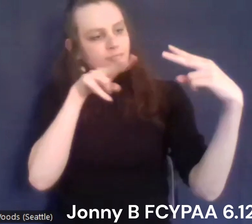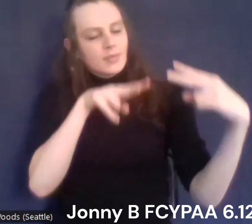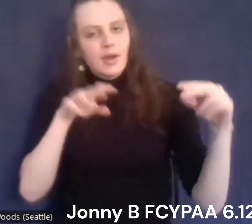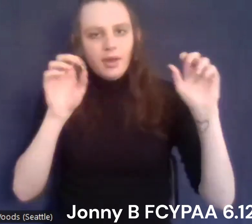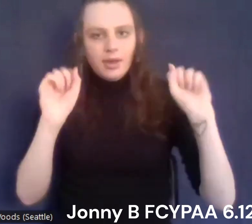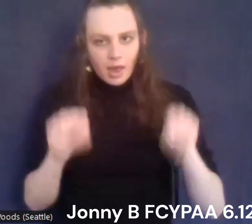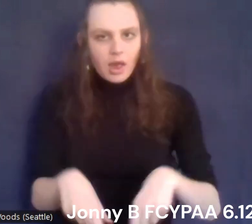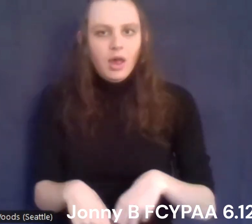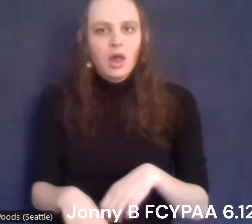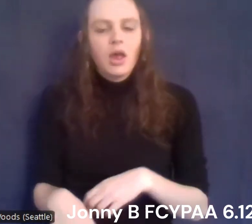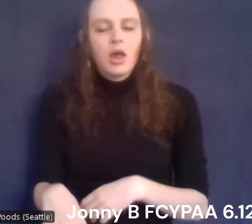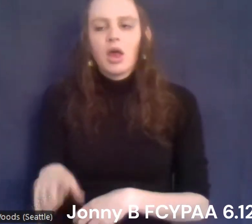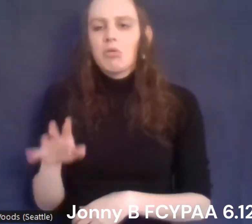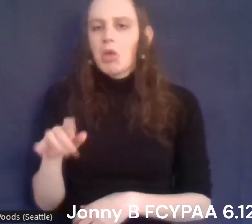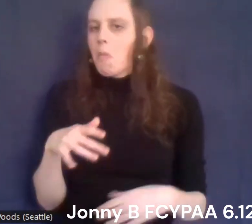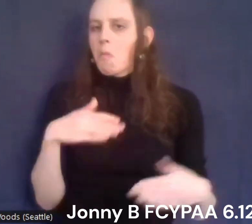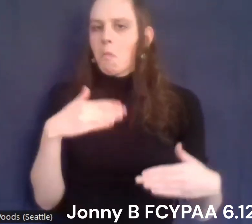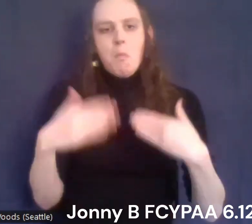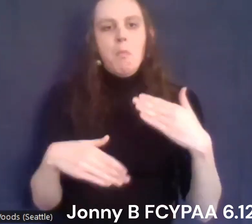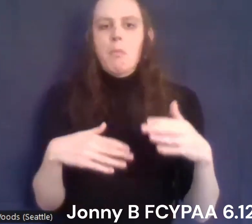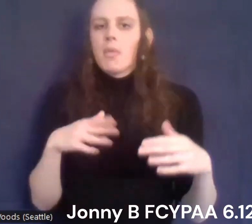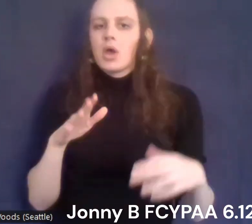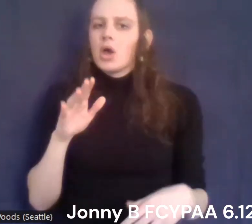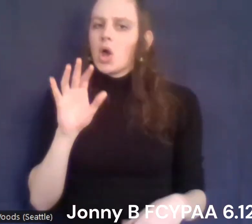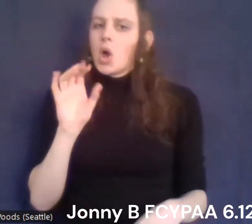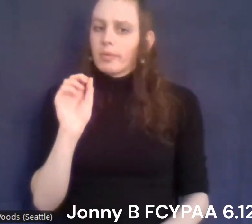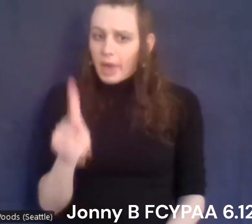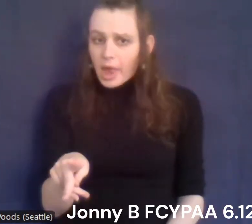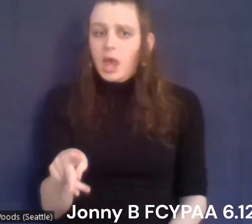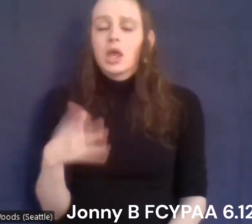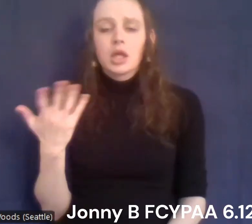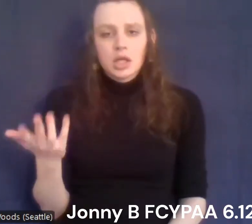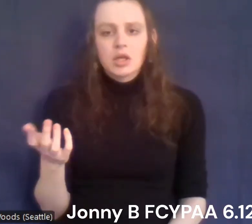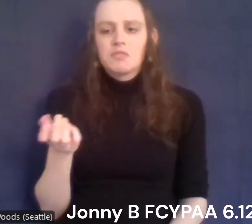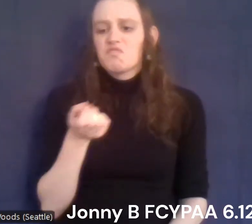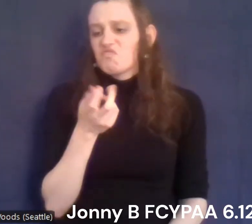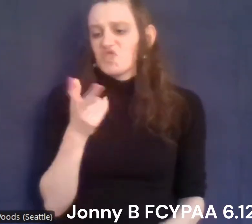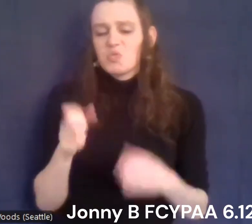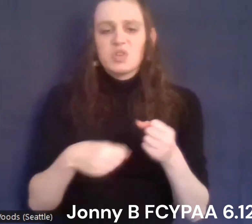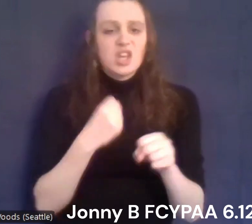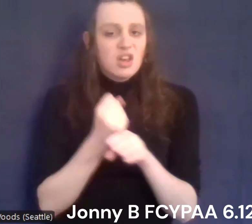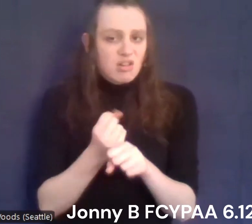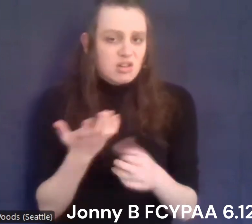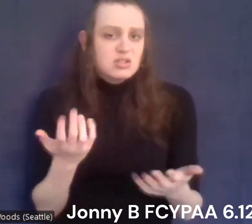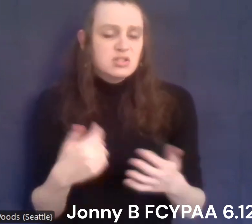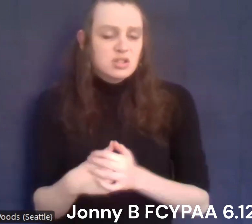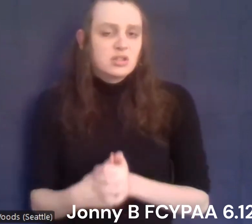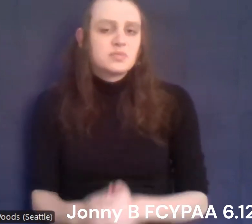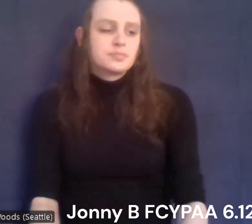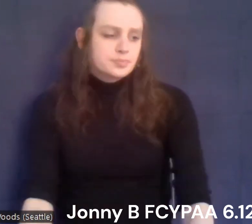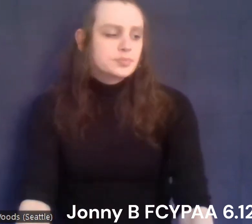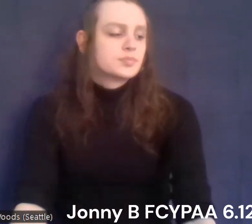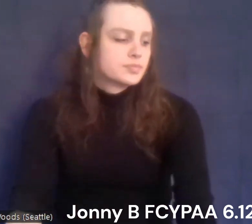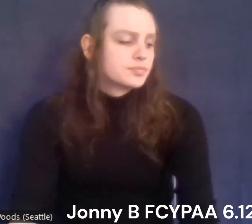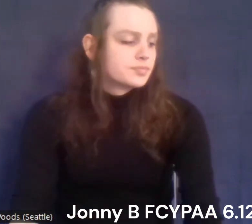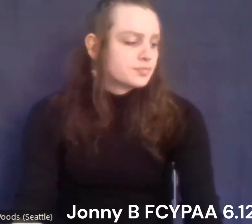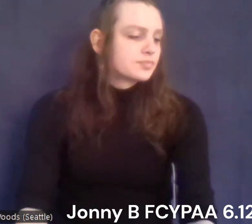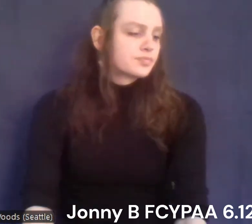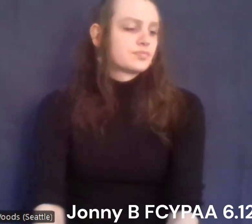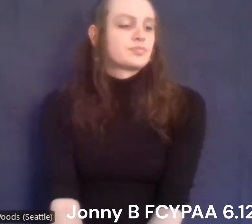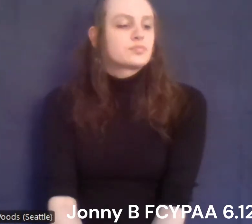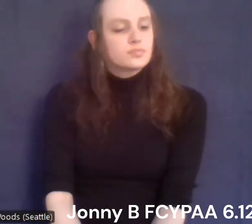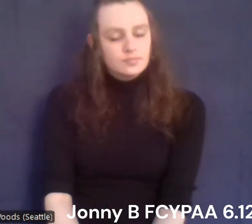that was all well and good for a couple years there,